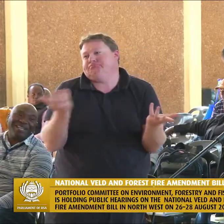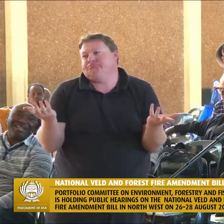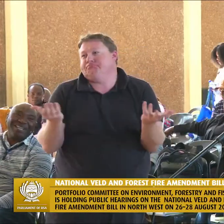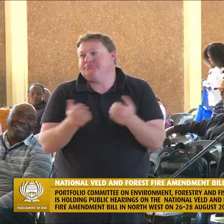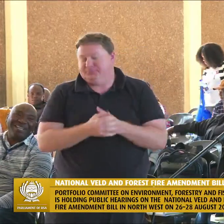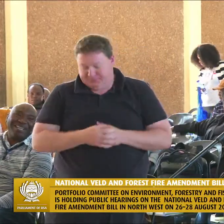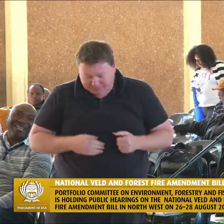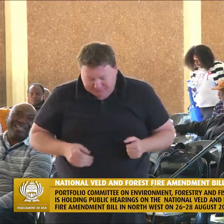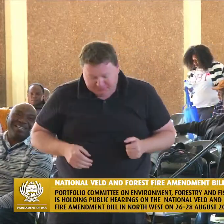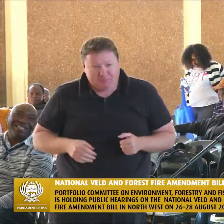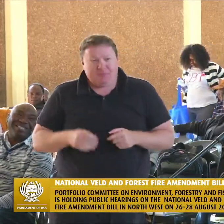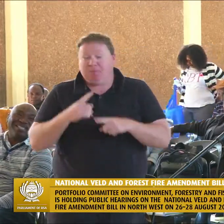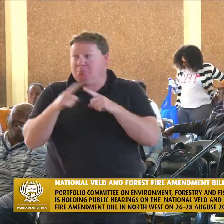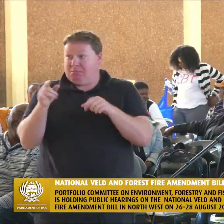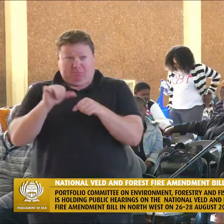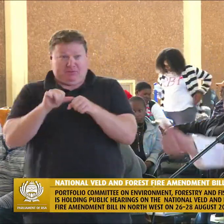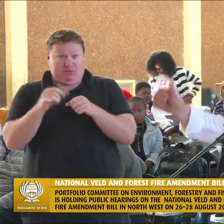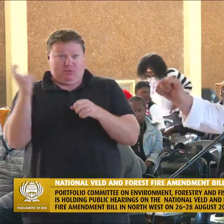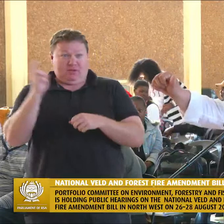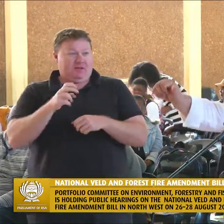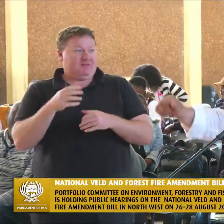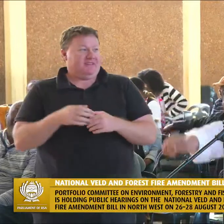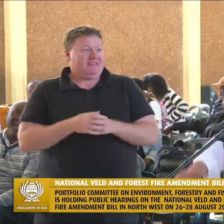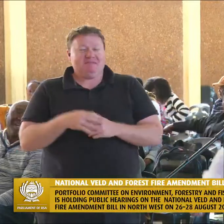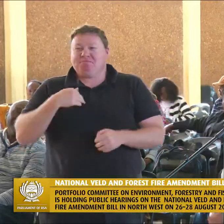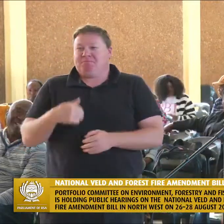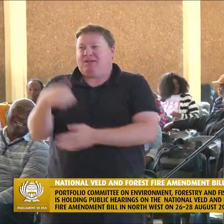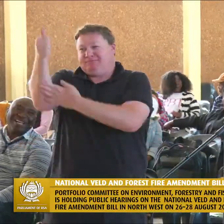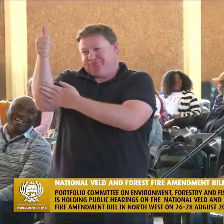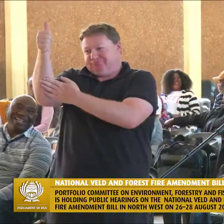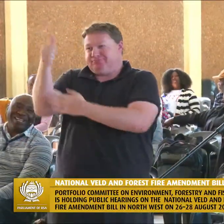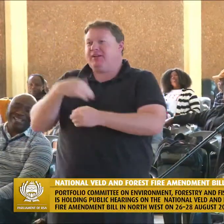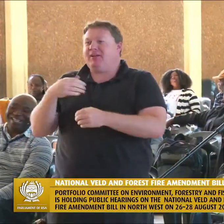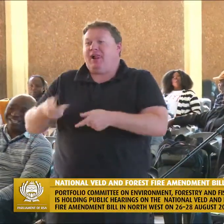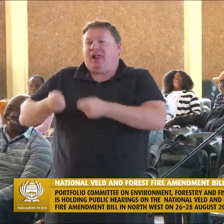but you have petrol to come here i hiked